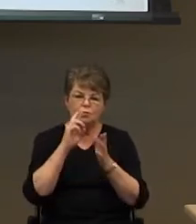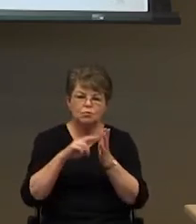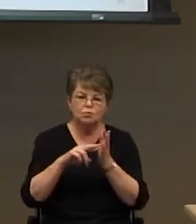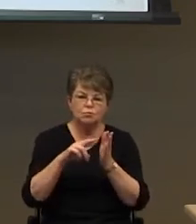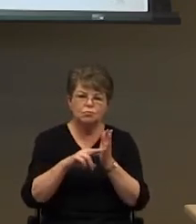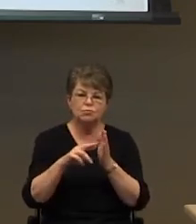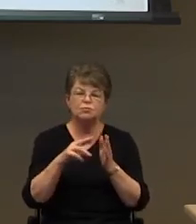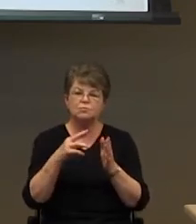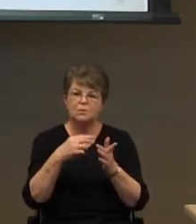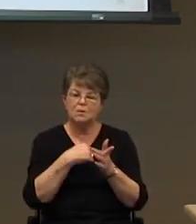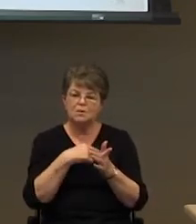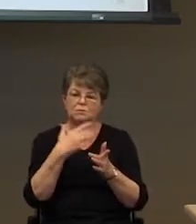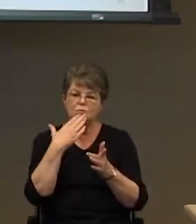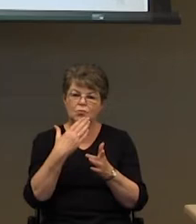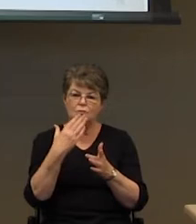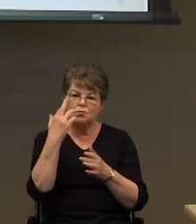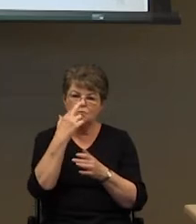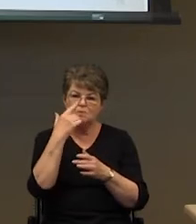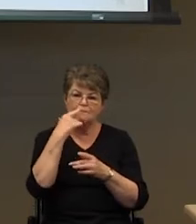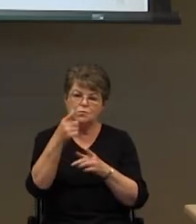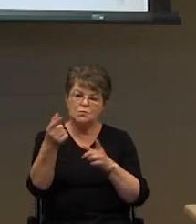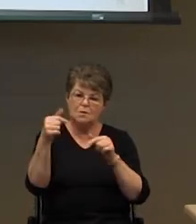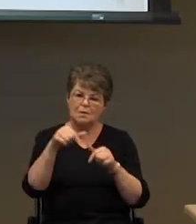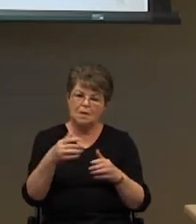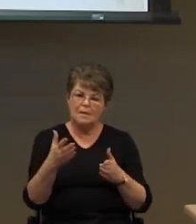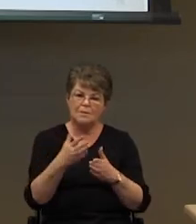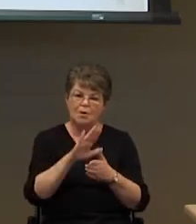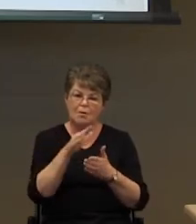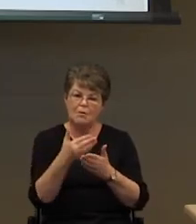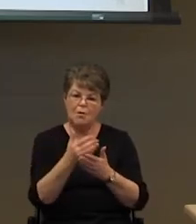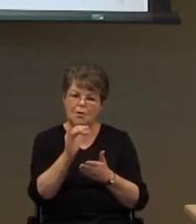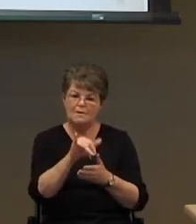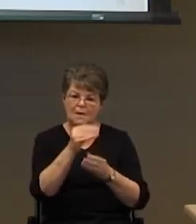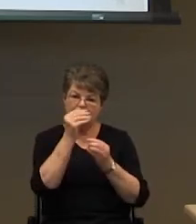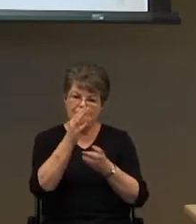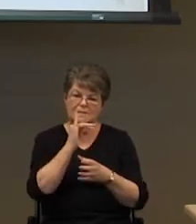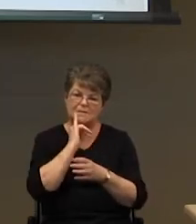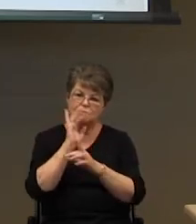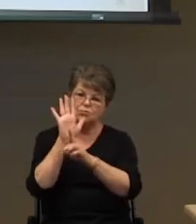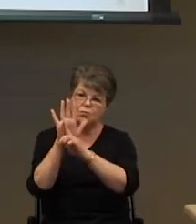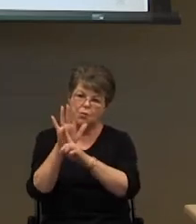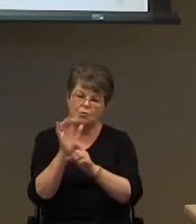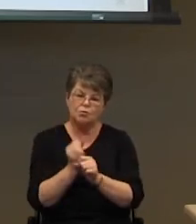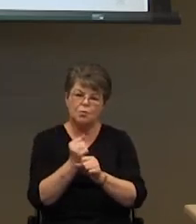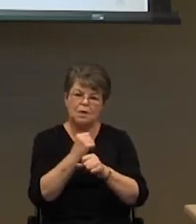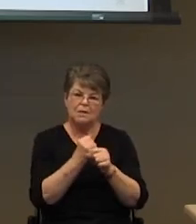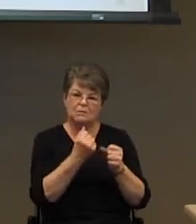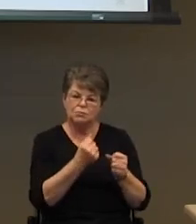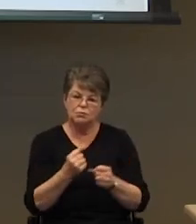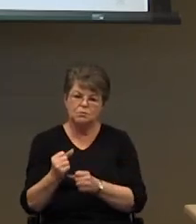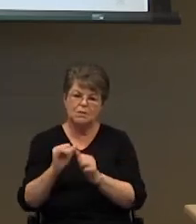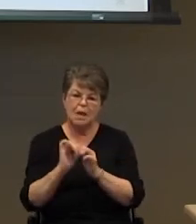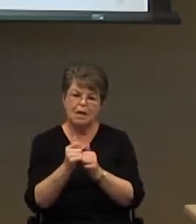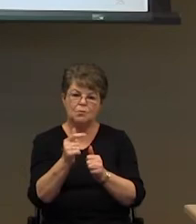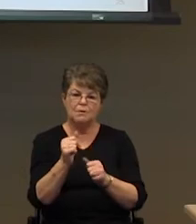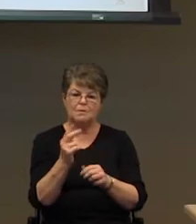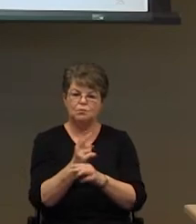done by our consultant and said, this is a great reason for you to come here. All this information is your information. So creating strategies around how you can use that data to